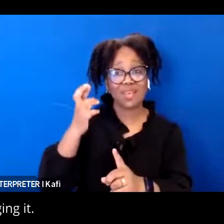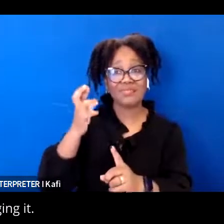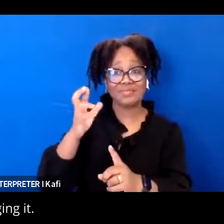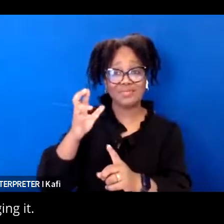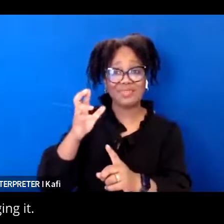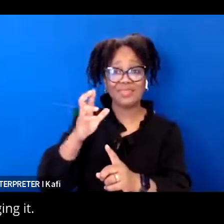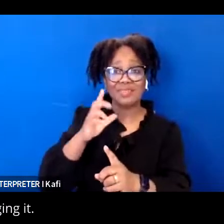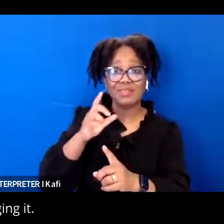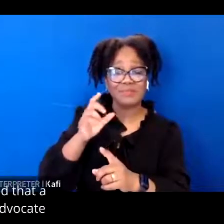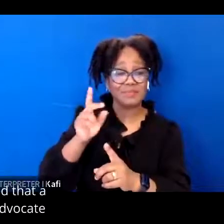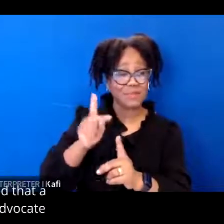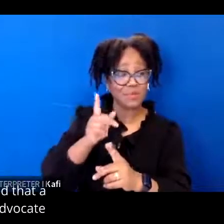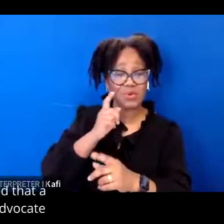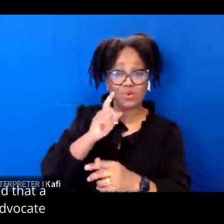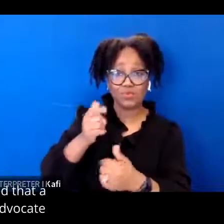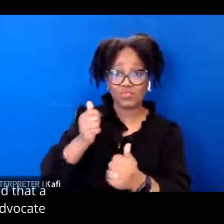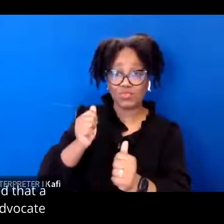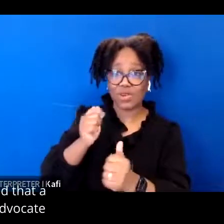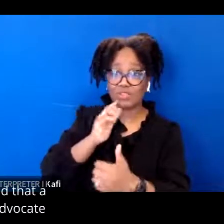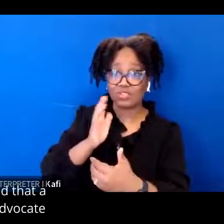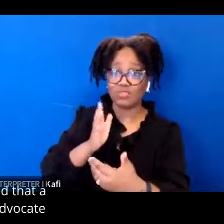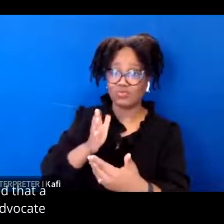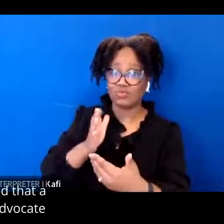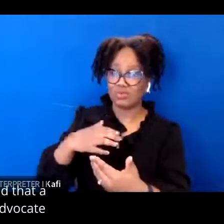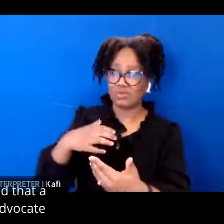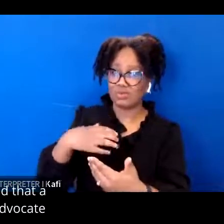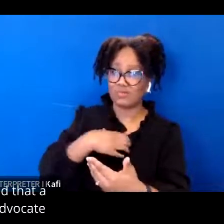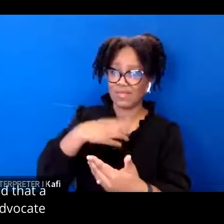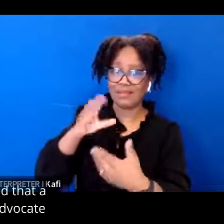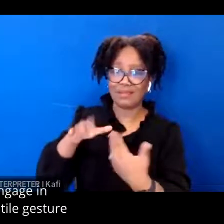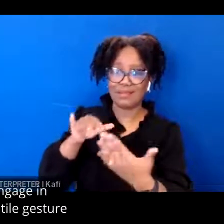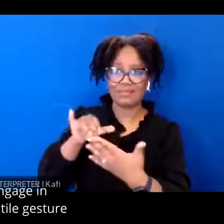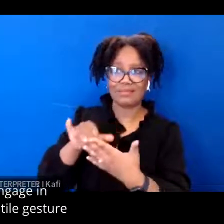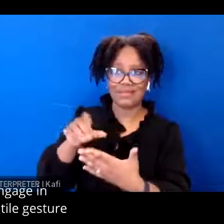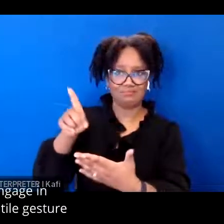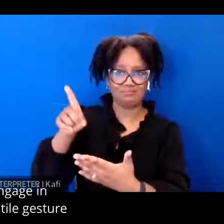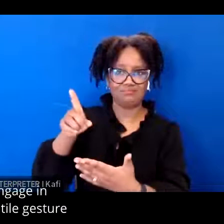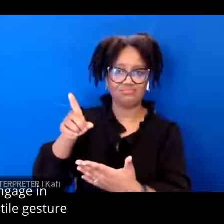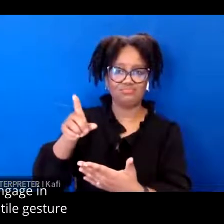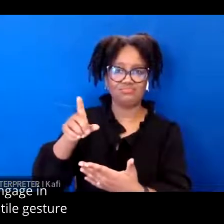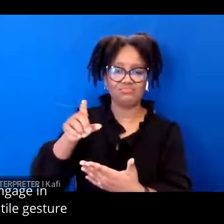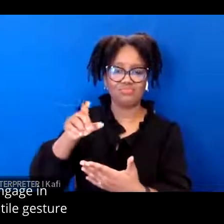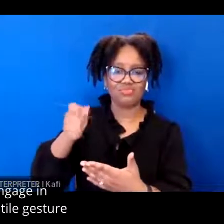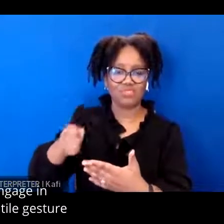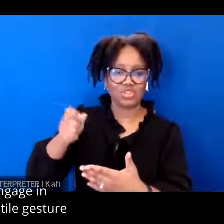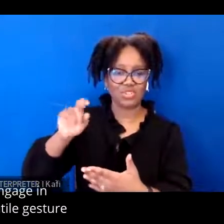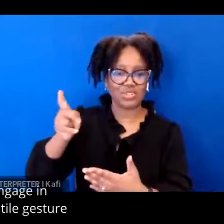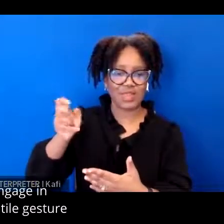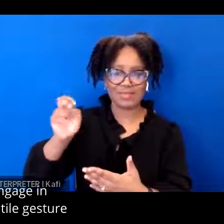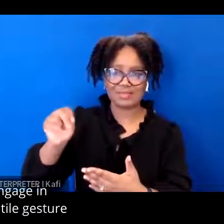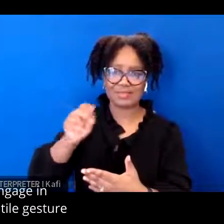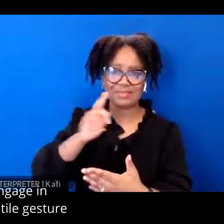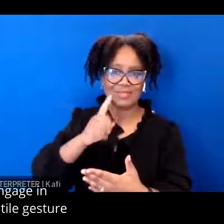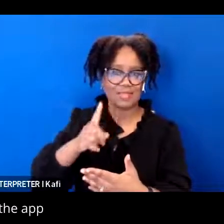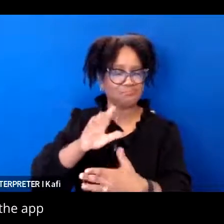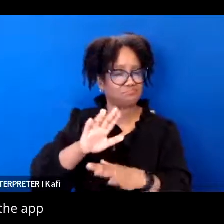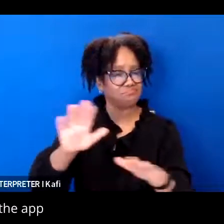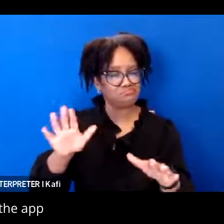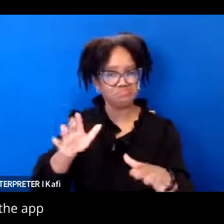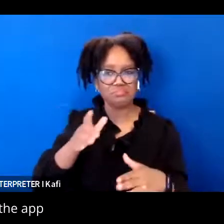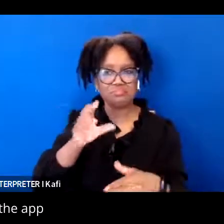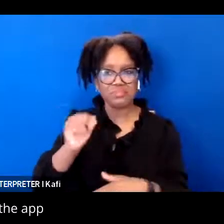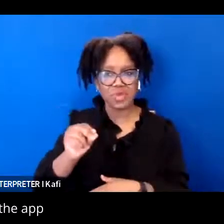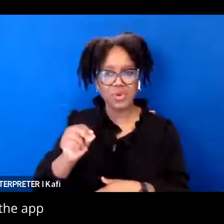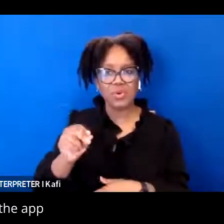challenging it judge jackson held that a disability rights advocate did not have to engage in what's known as a futile gesture by